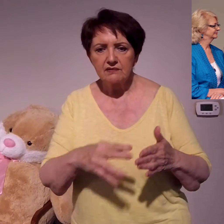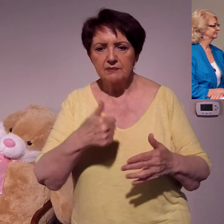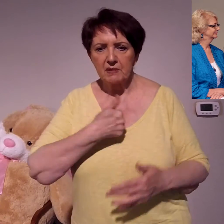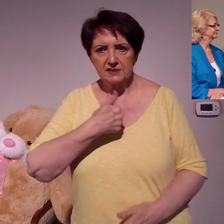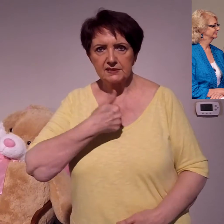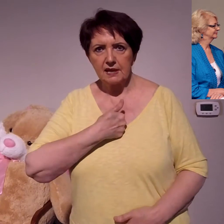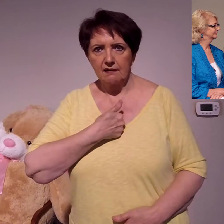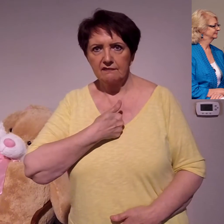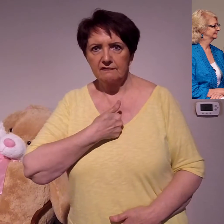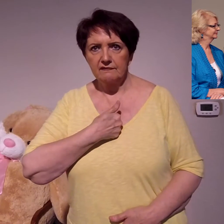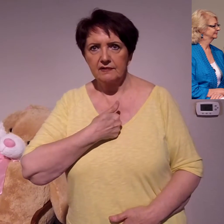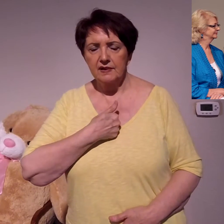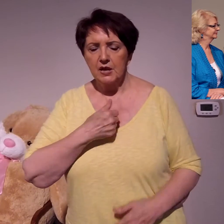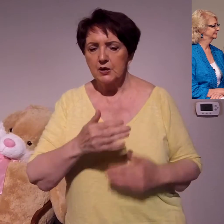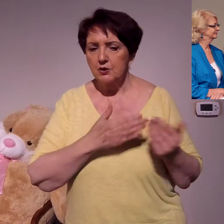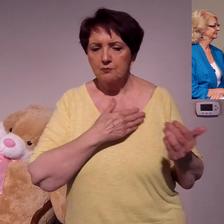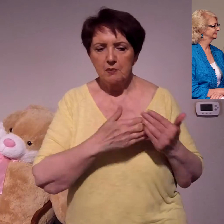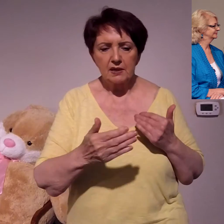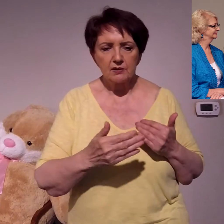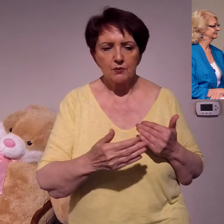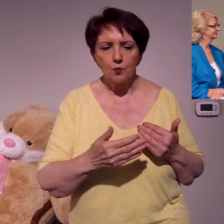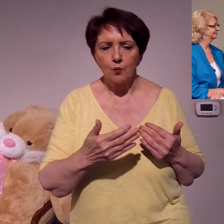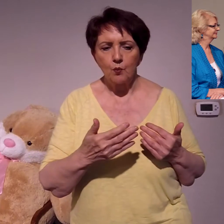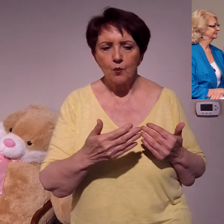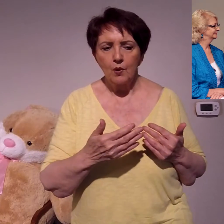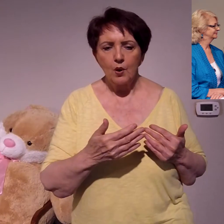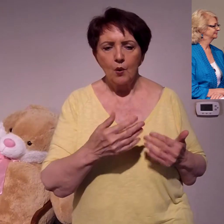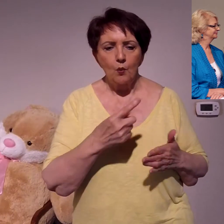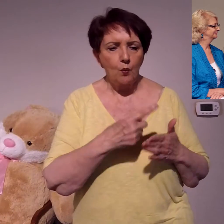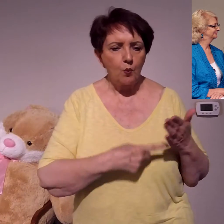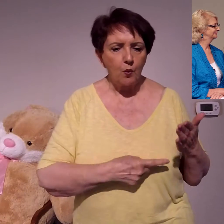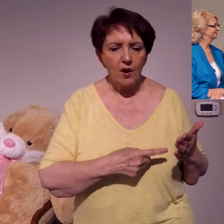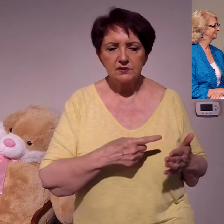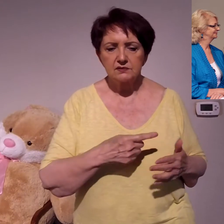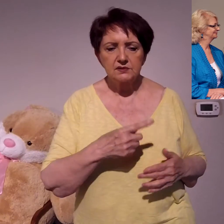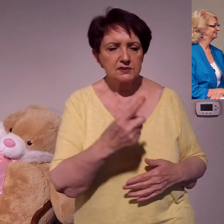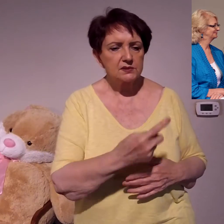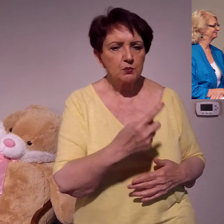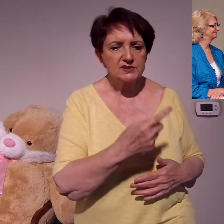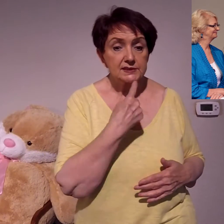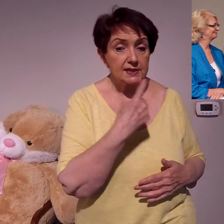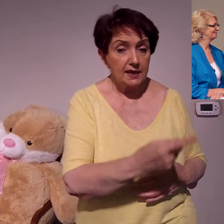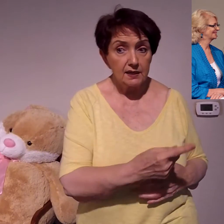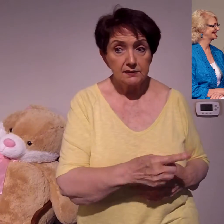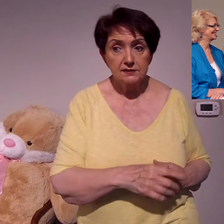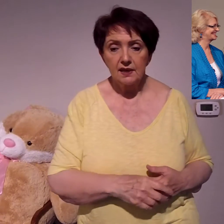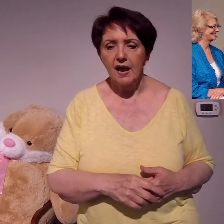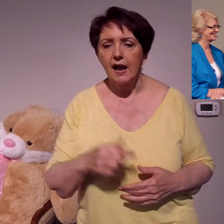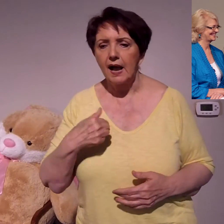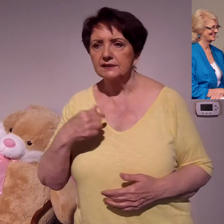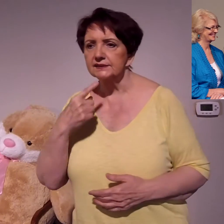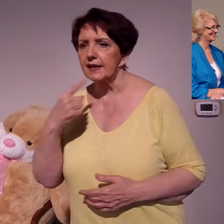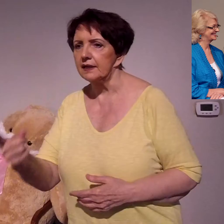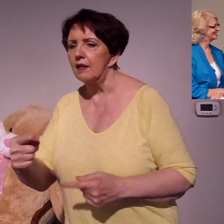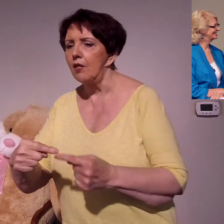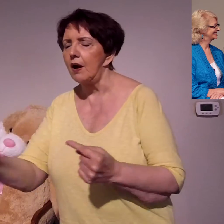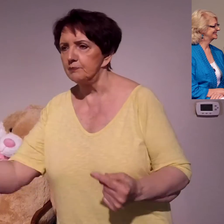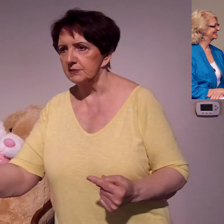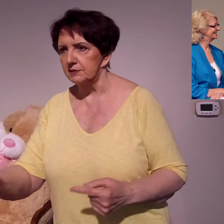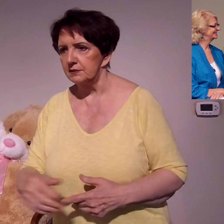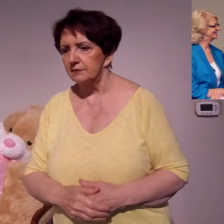that no matter what someone's bringing forward, or turn left, or let's go this way, and it happens a lot with Petra. And so